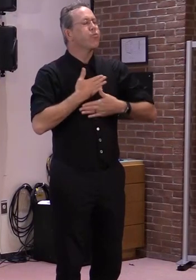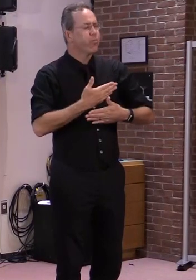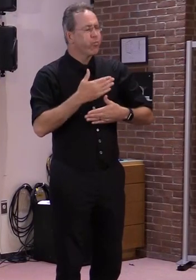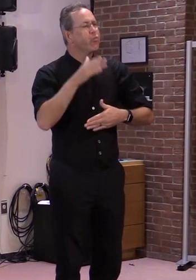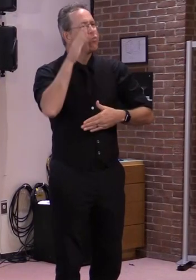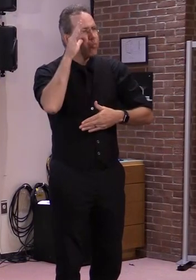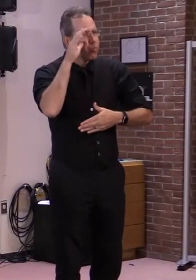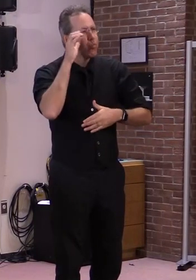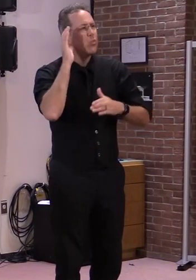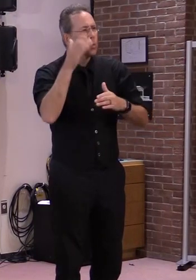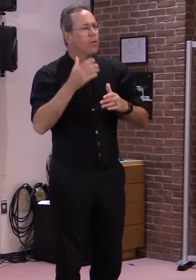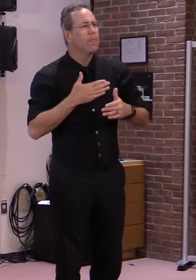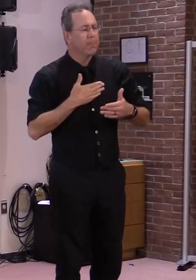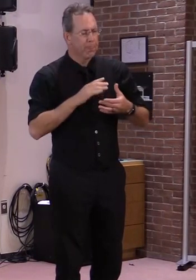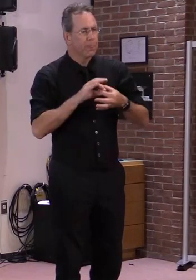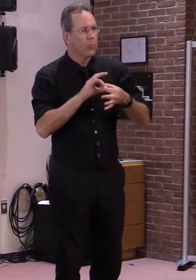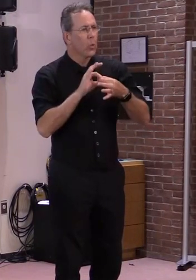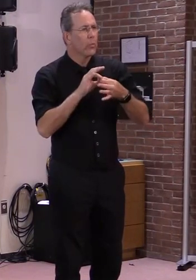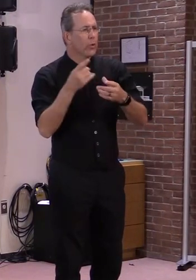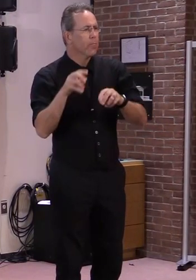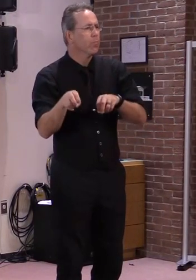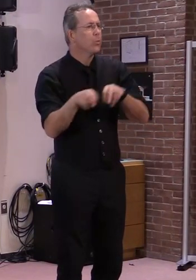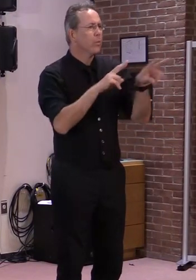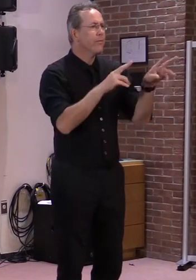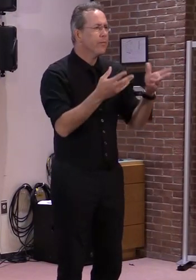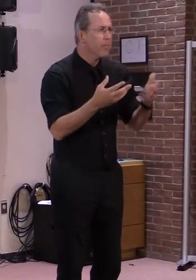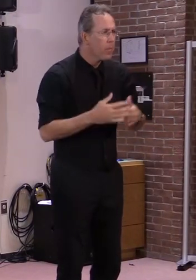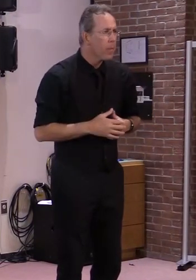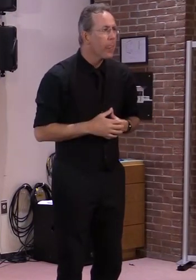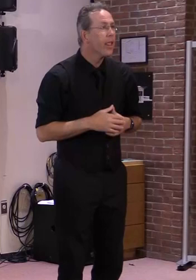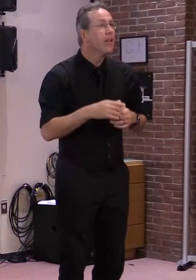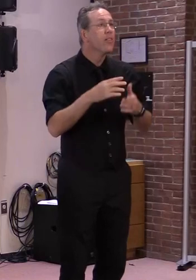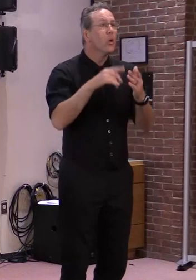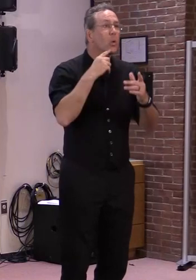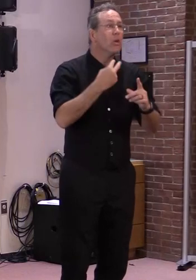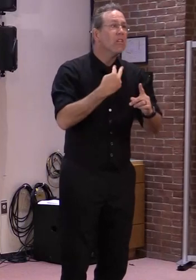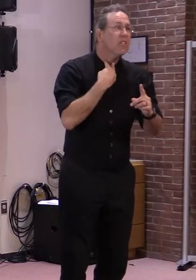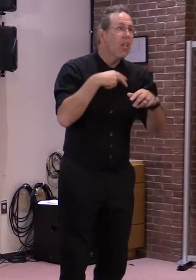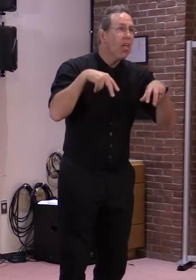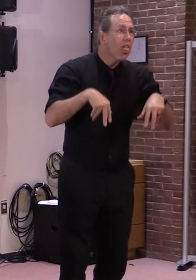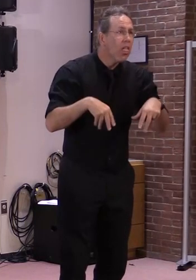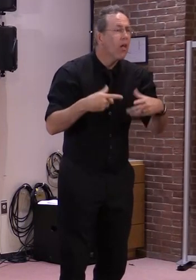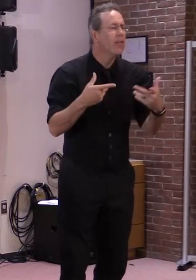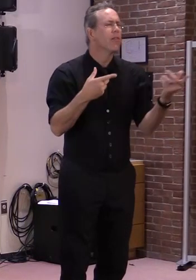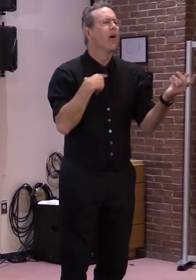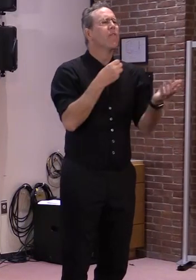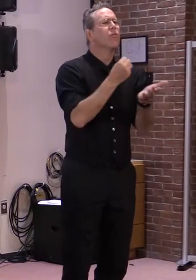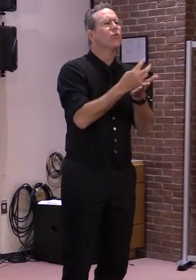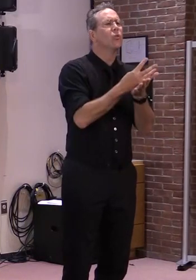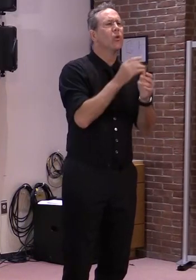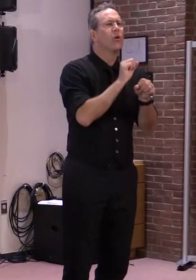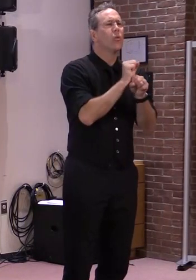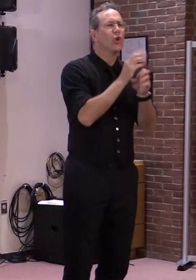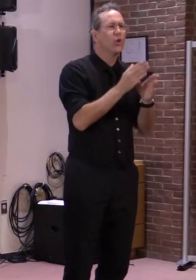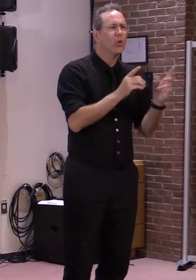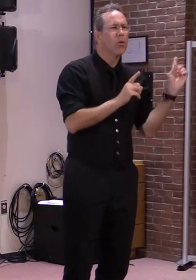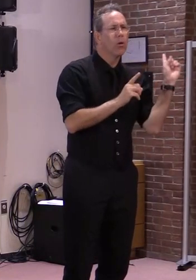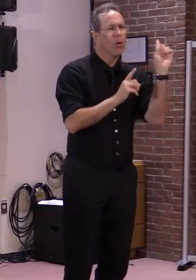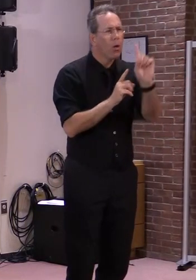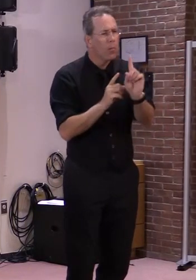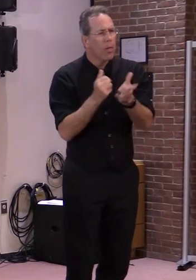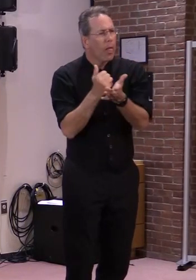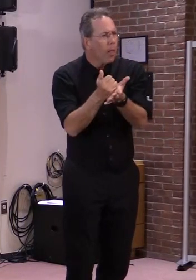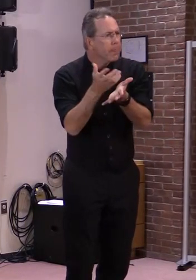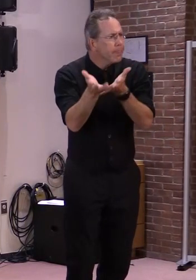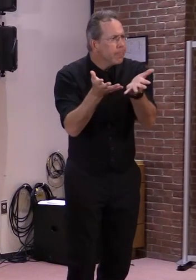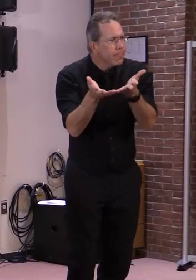motel. We do have social workers that we will be deploying in those areas that may need